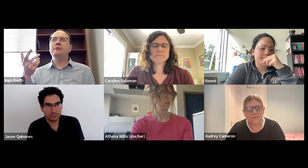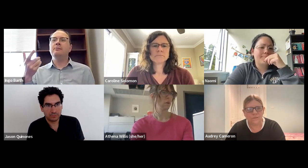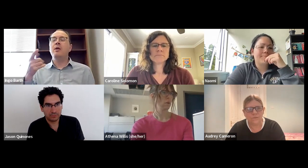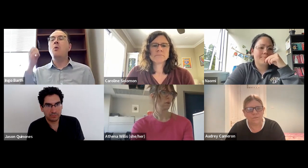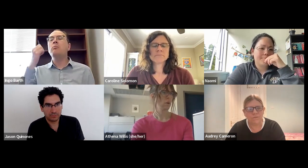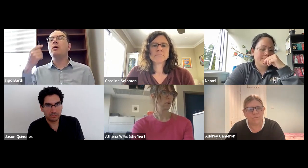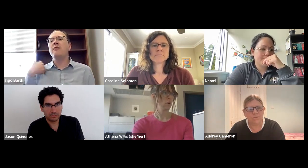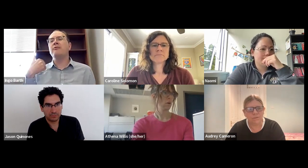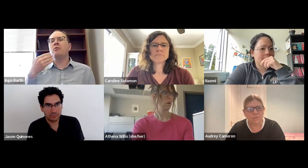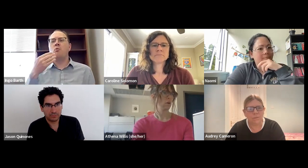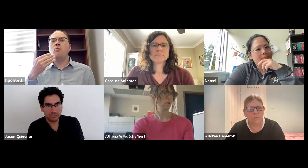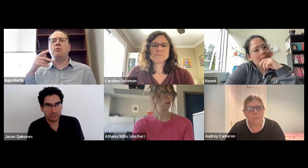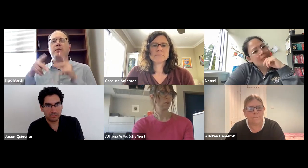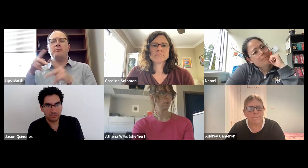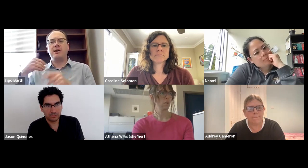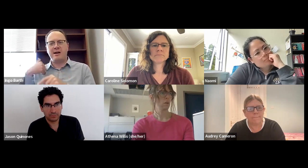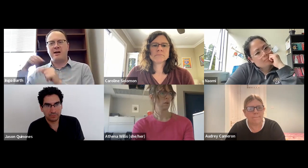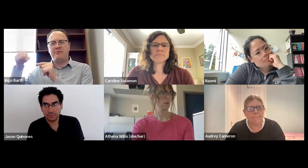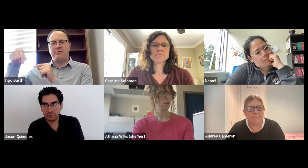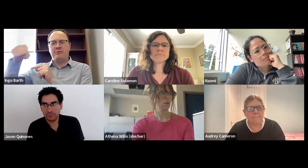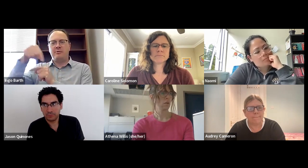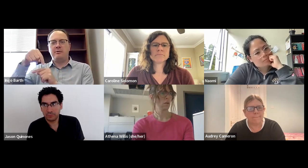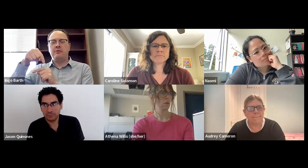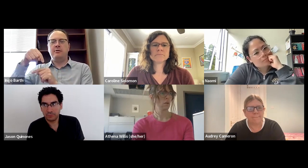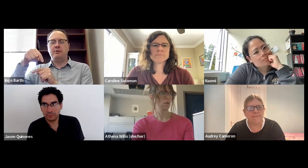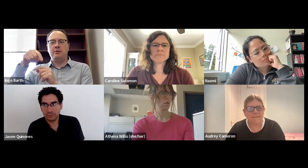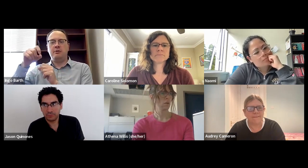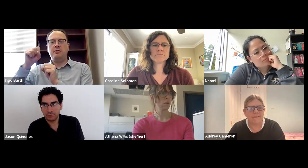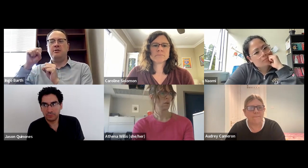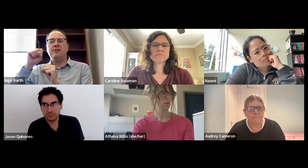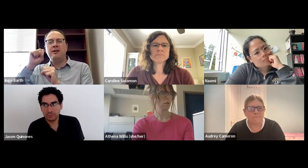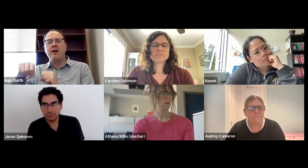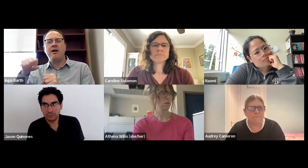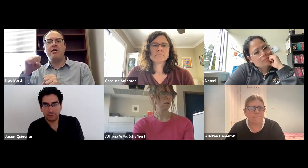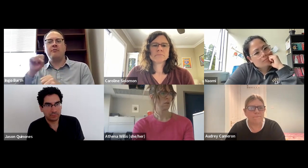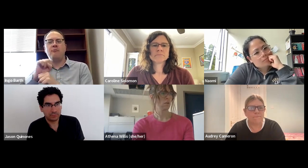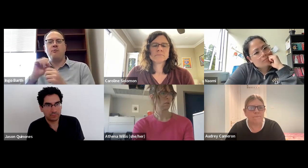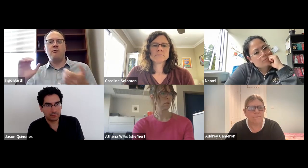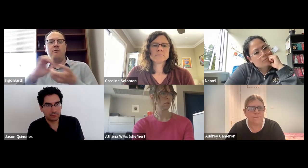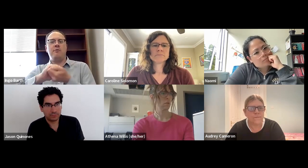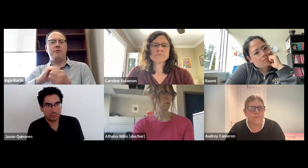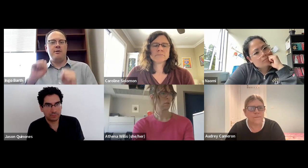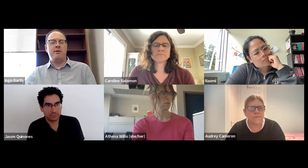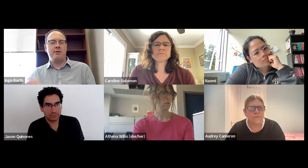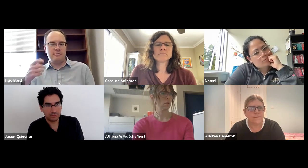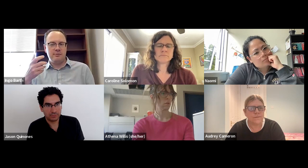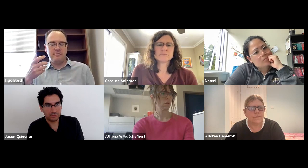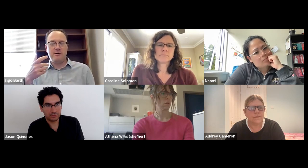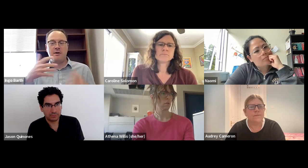that improvement and start to move forward and progress. But I think obviously people in various areas here they could work together to